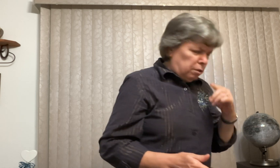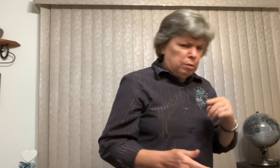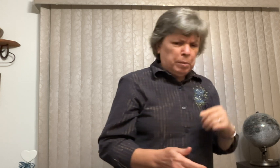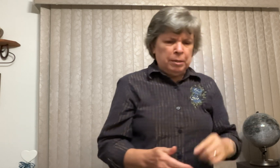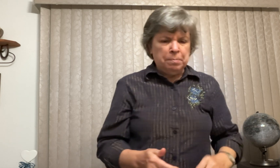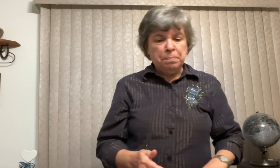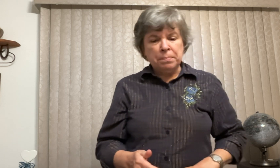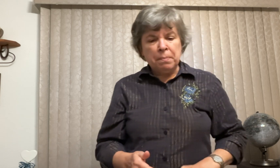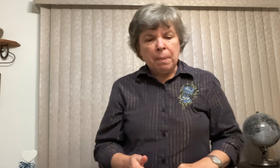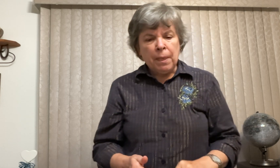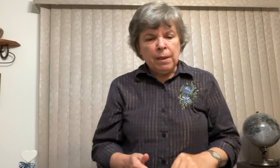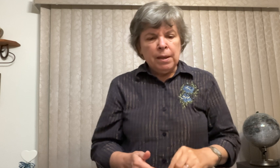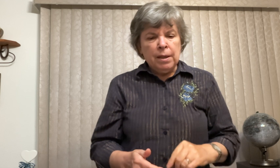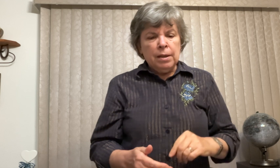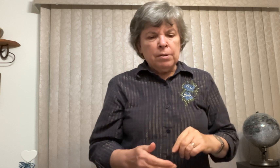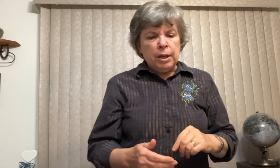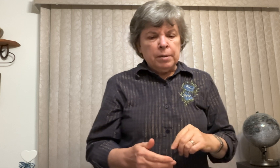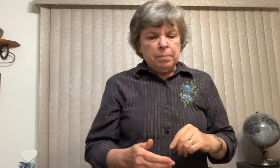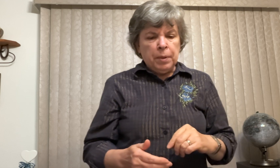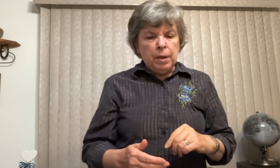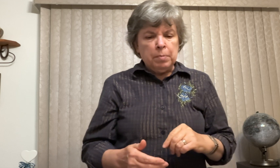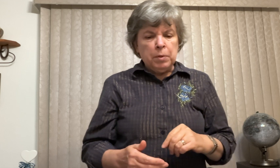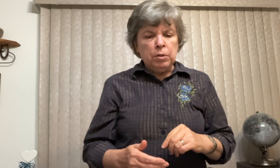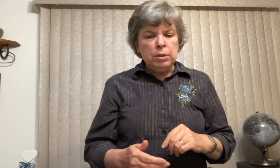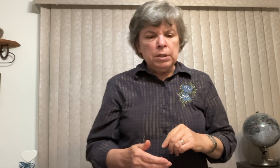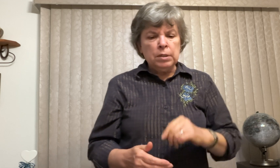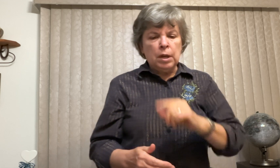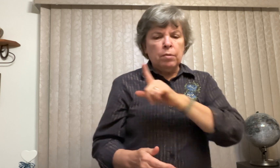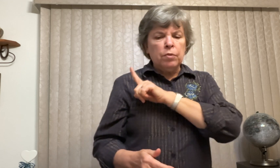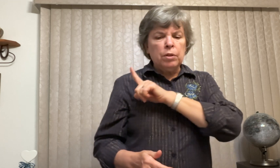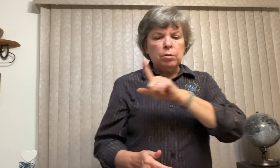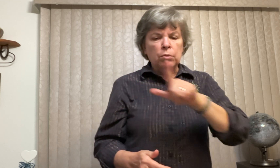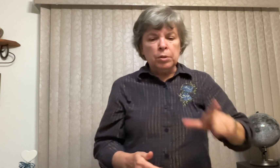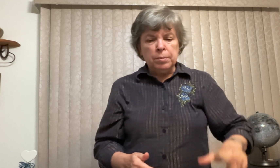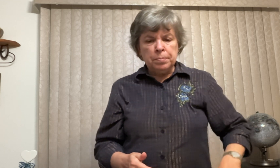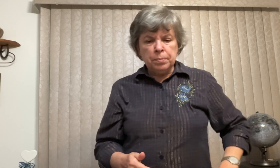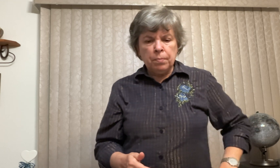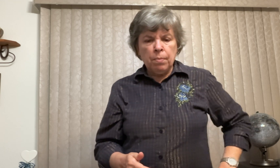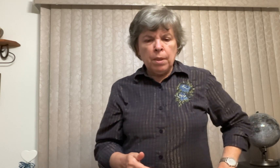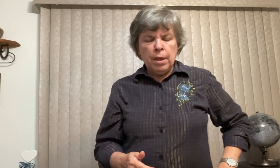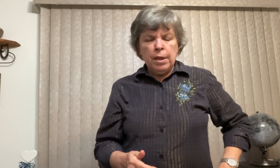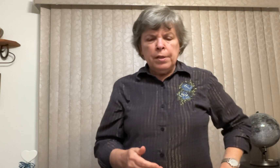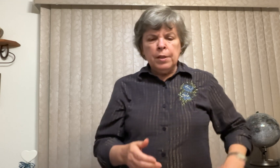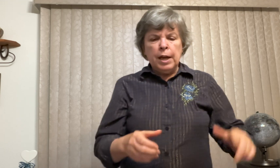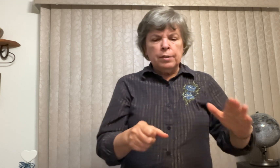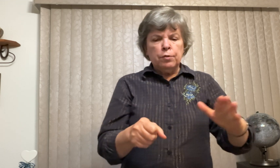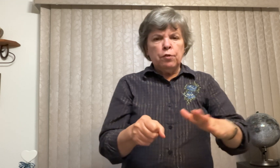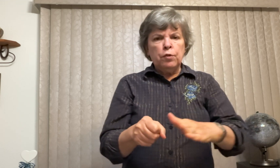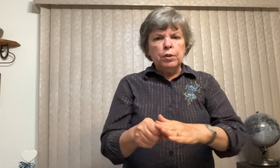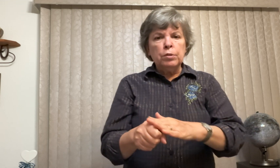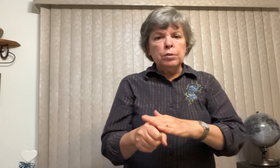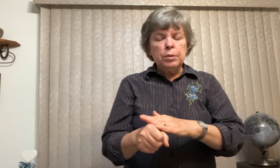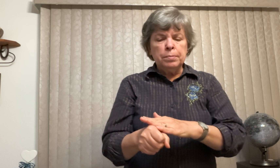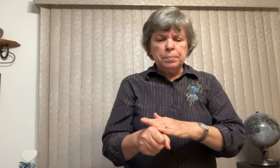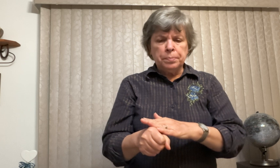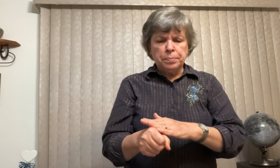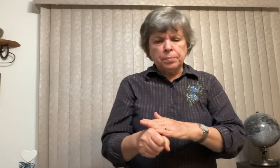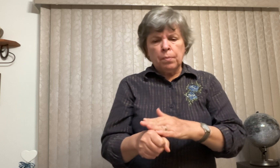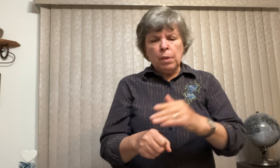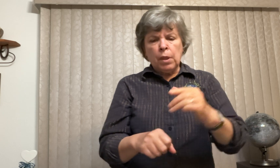Excuse me. Okay, the goodness of the Lord that filled